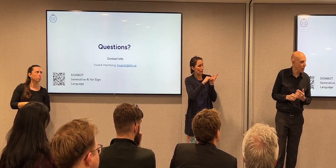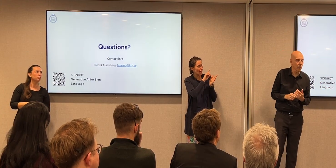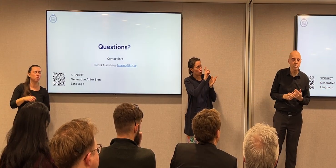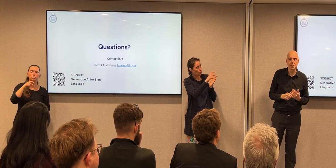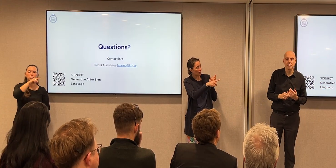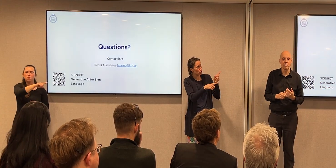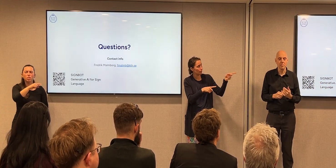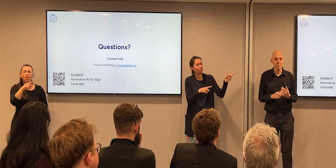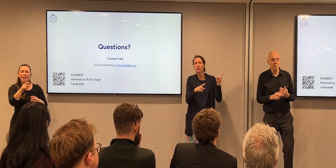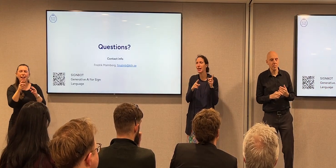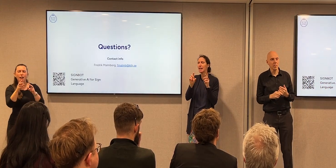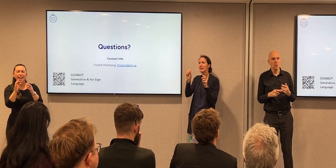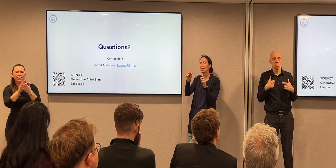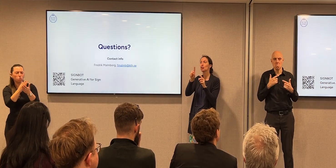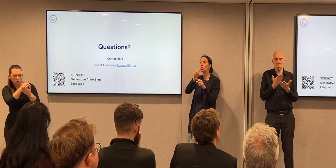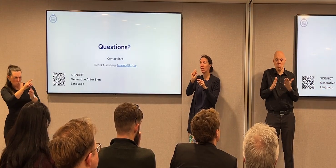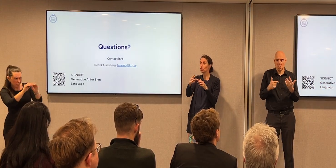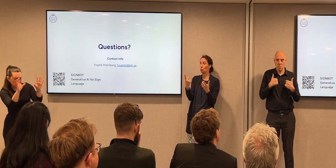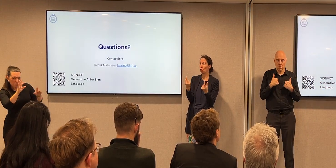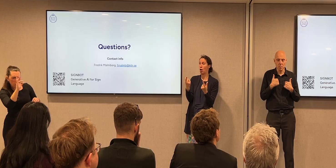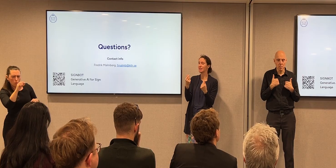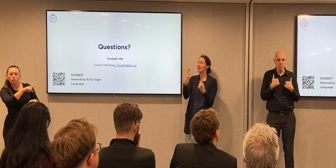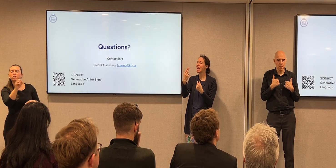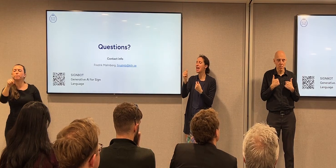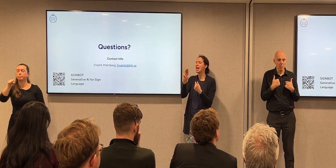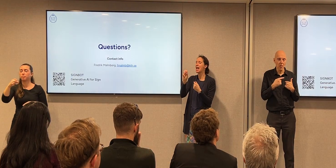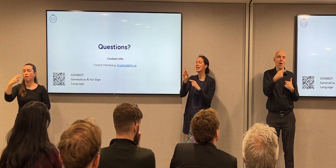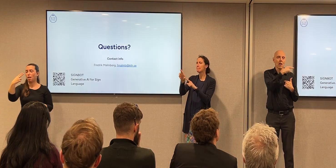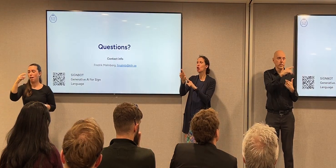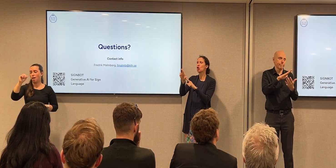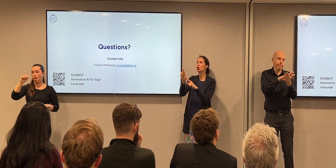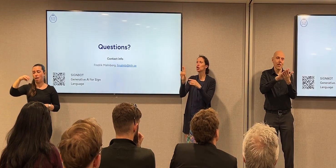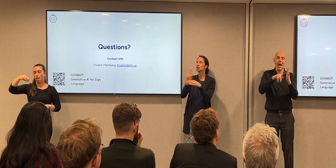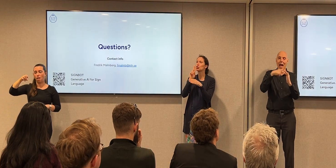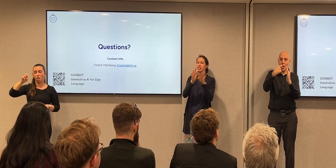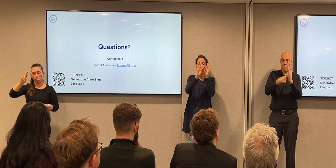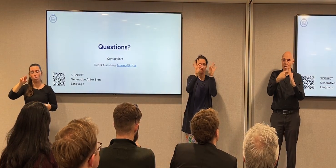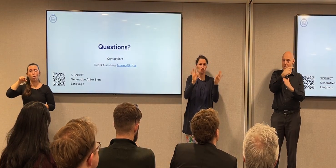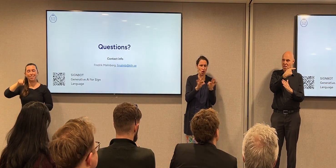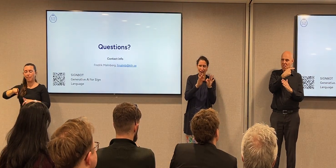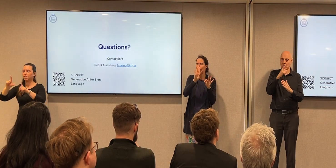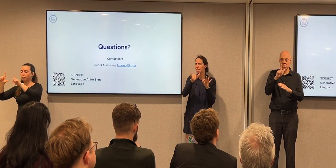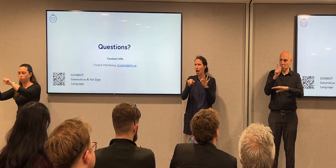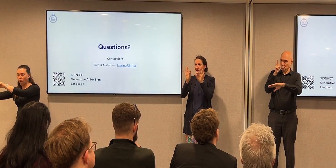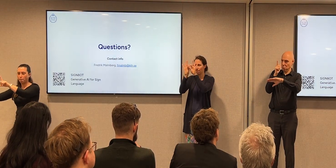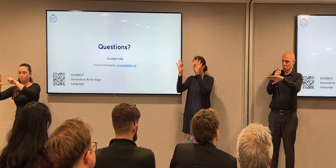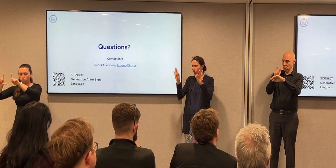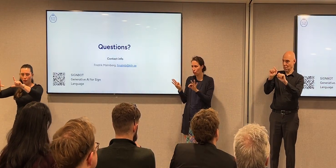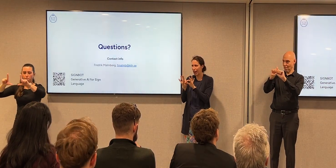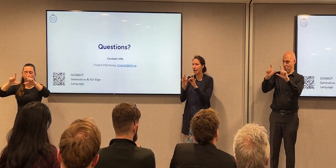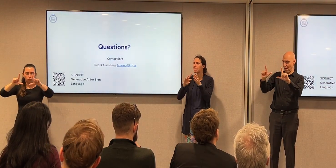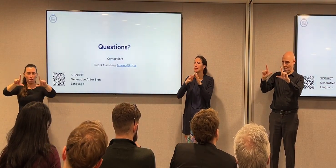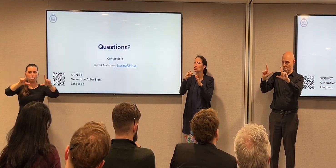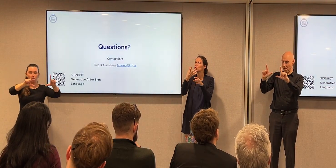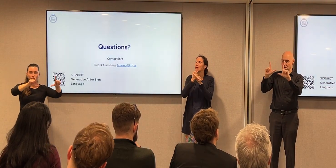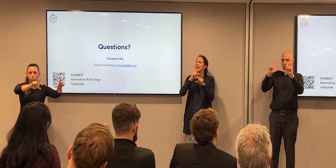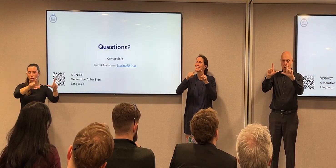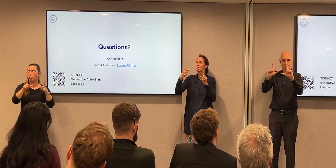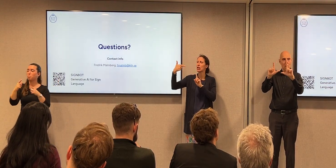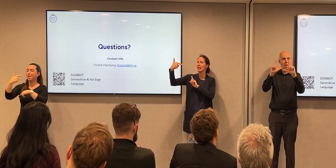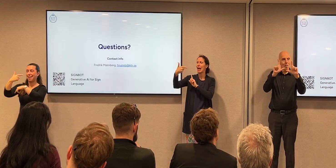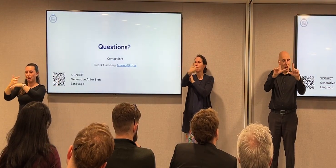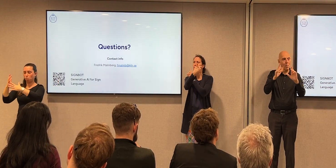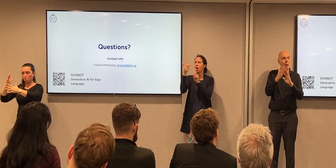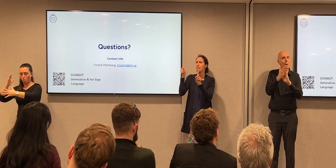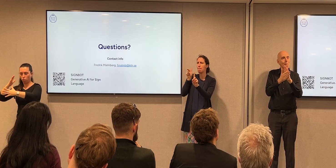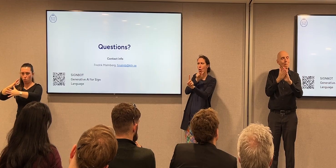Yes. So the question was that since Hamer is doing frame by frame, you're getting different camera poses and you're also getting